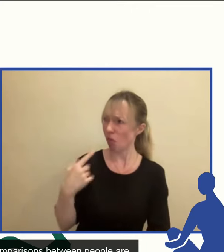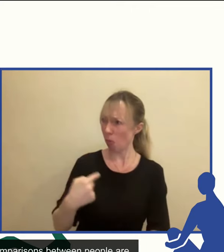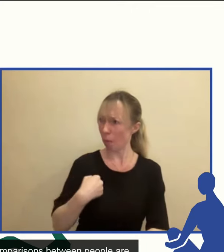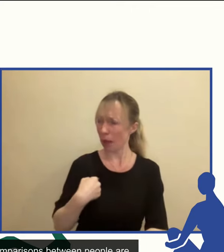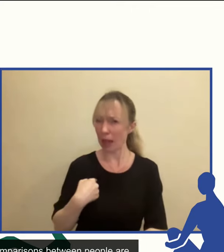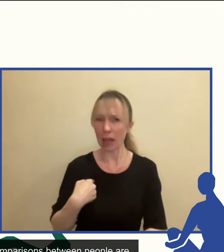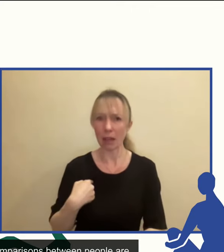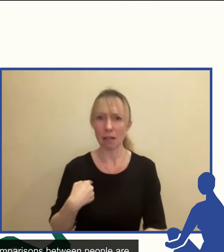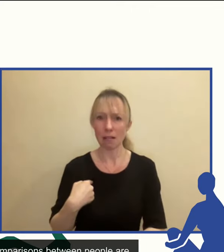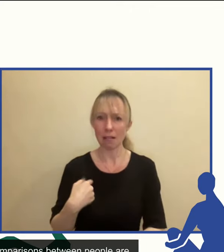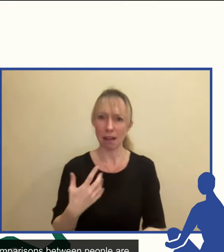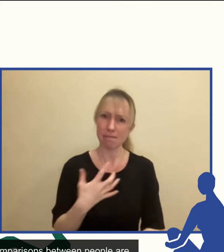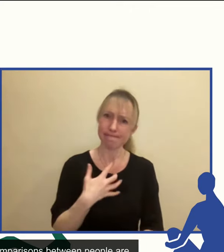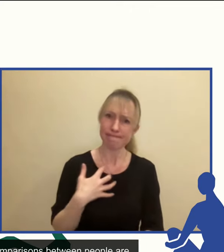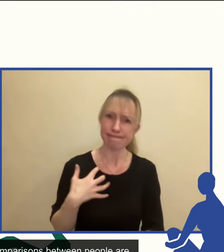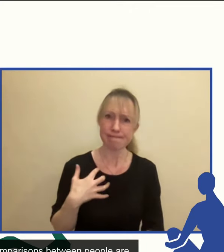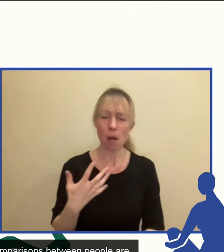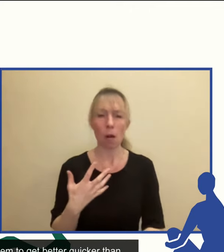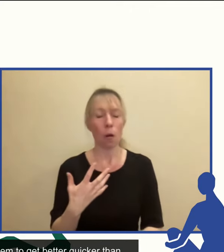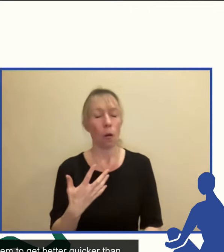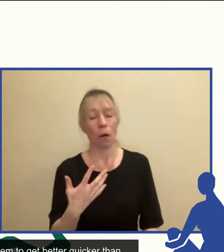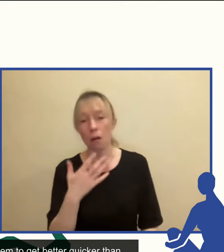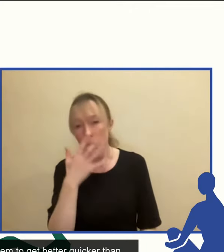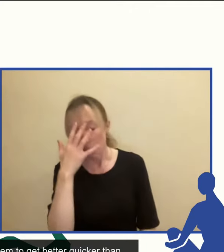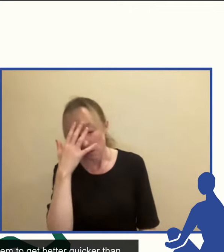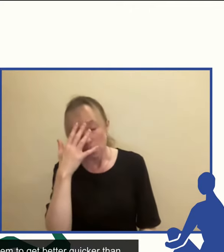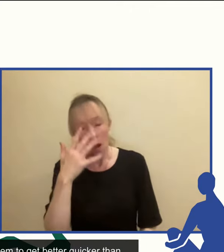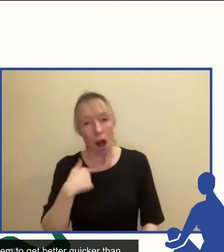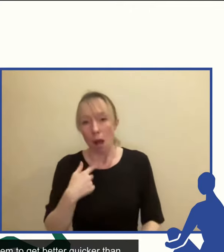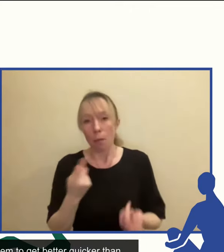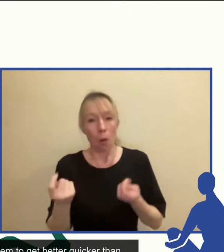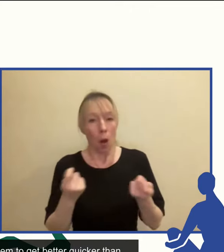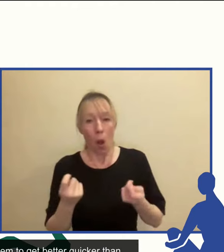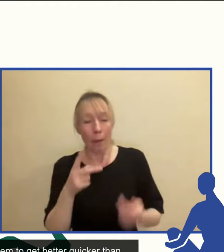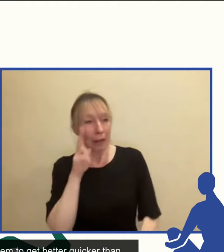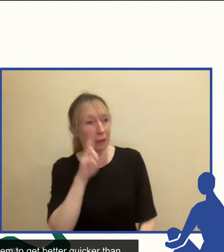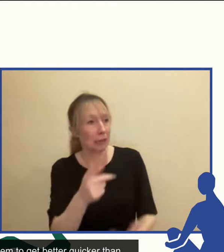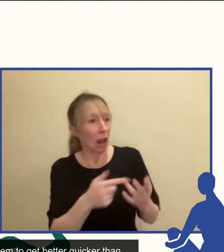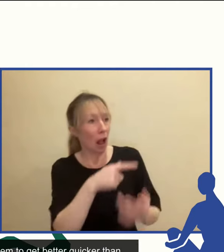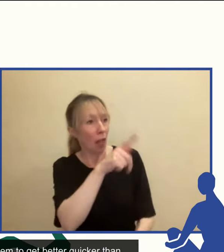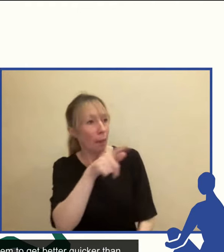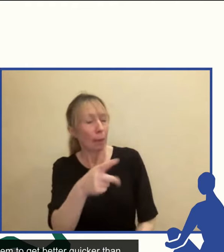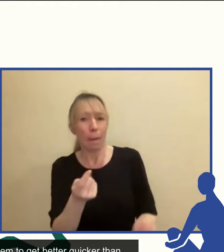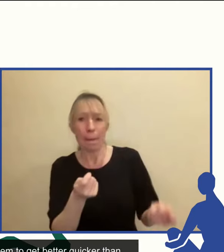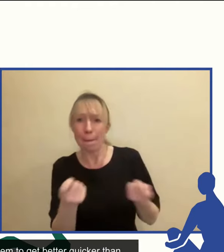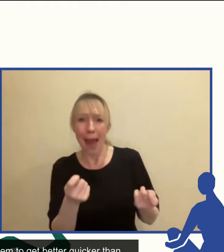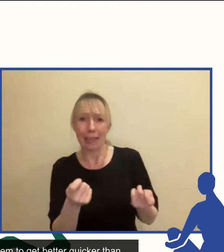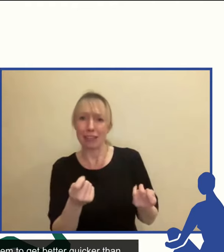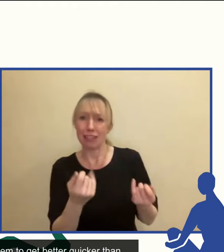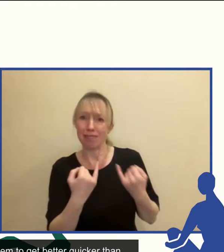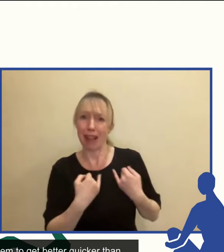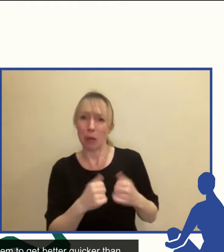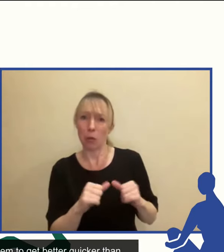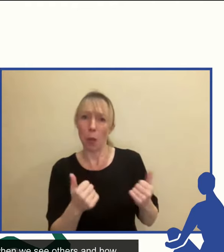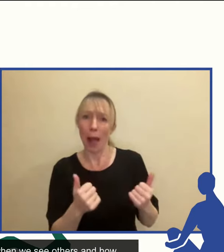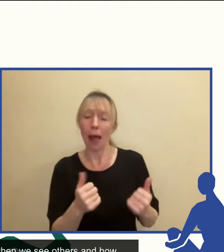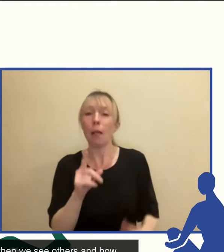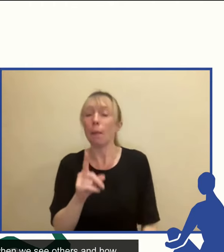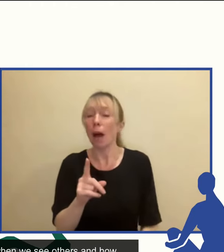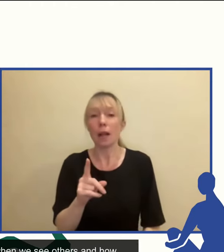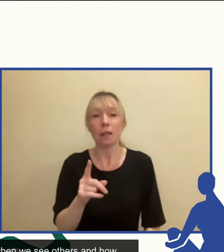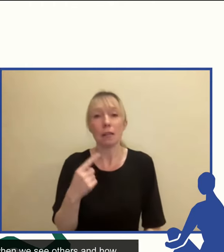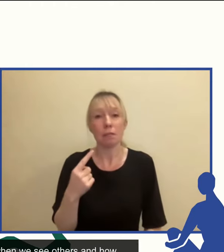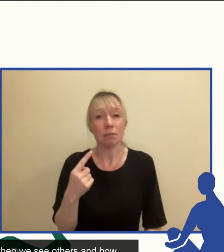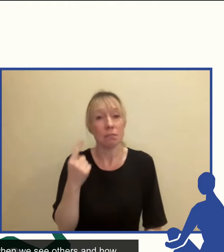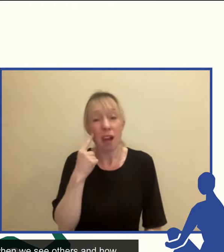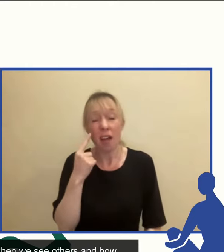us, or to despair at how we're coping with illness when we see others and how well they're coping. But my own view is comparisons are hardly